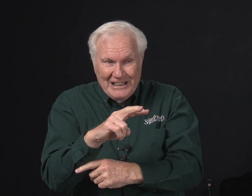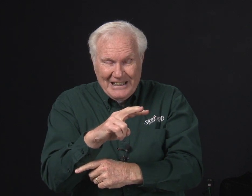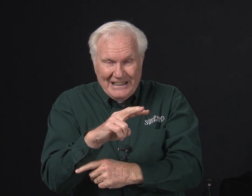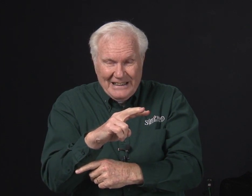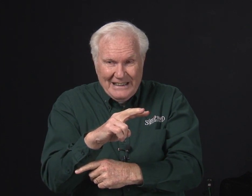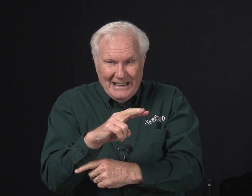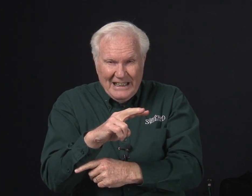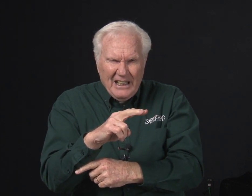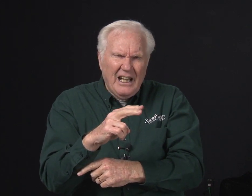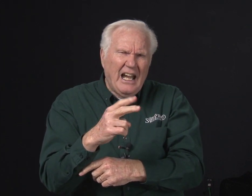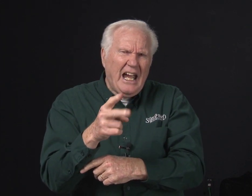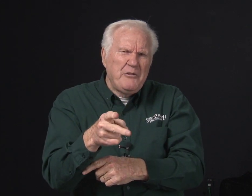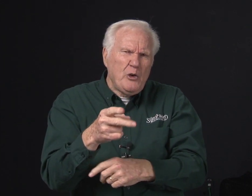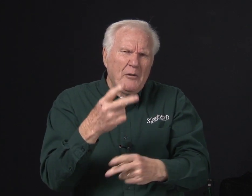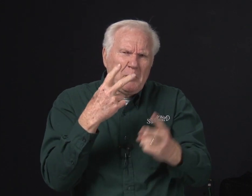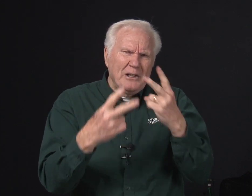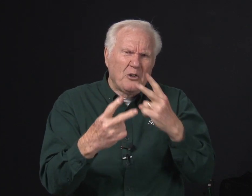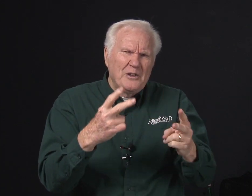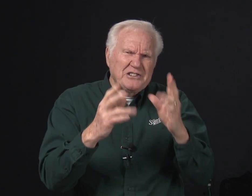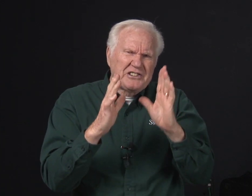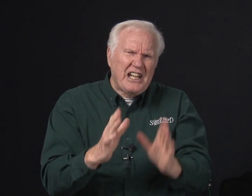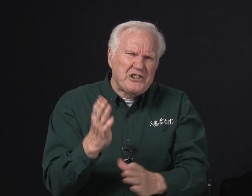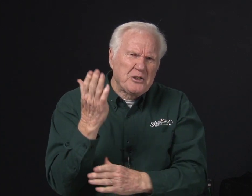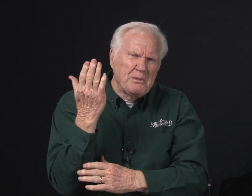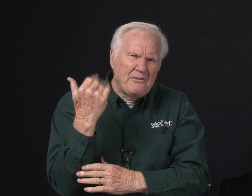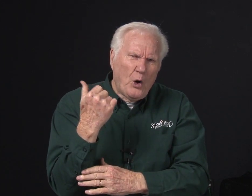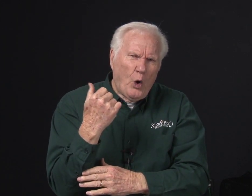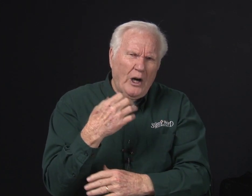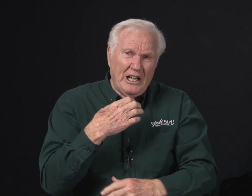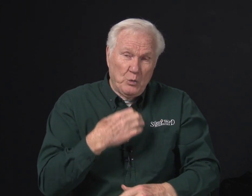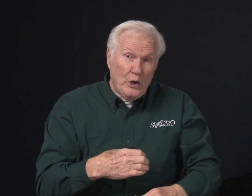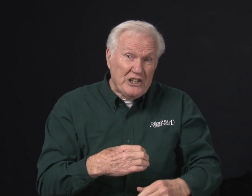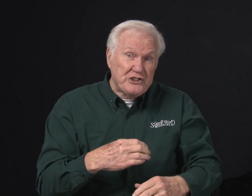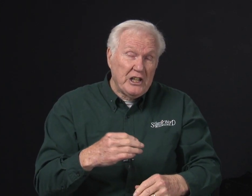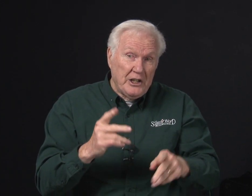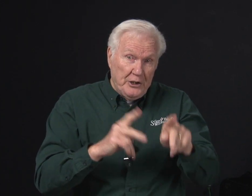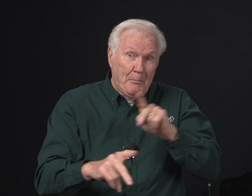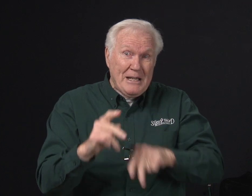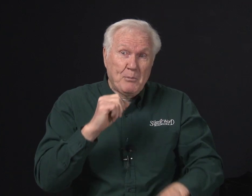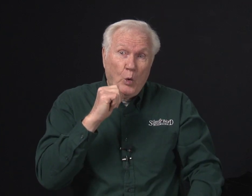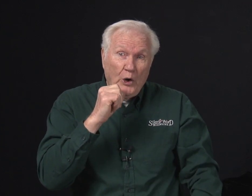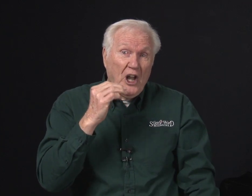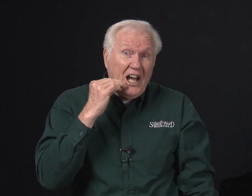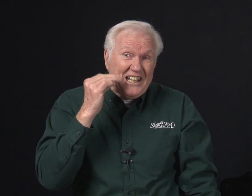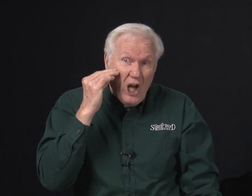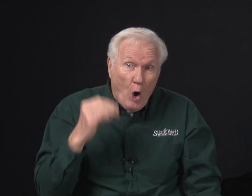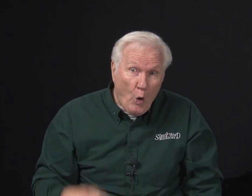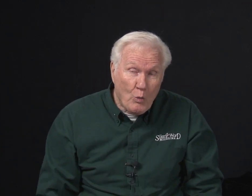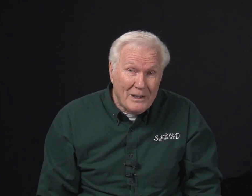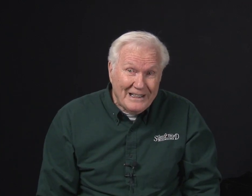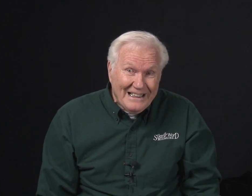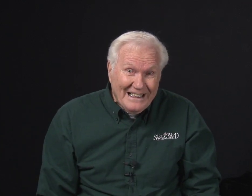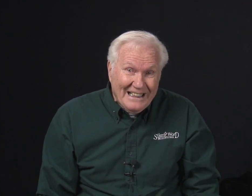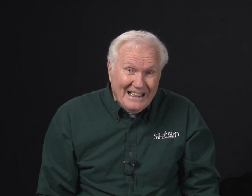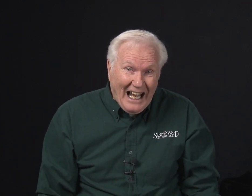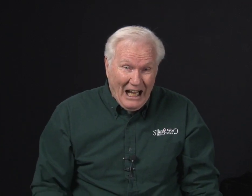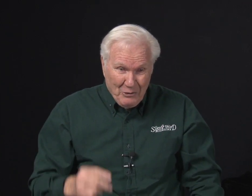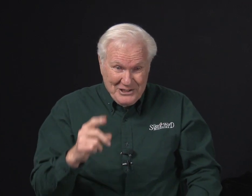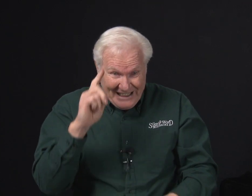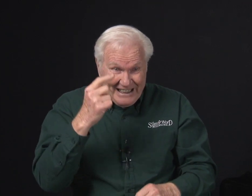looking. Have you ever been on visitation before and wish the people were not at home? I was thinking,